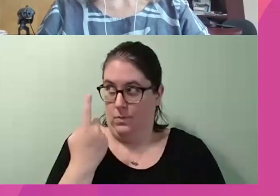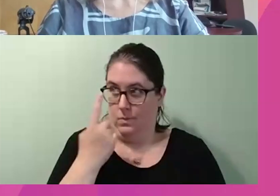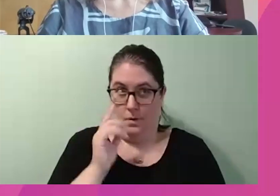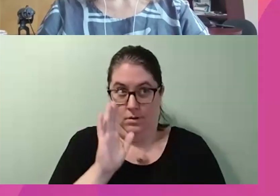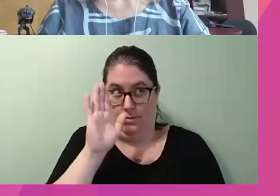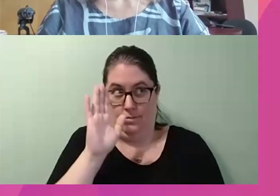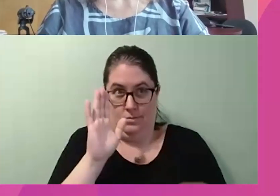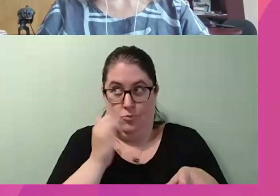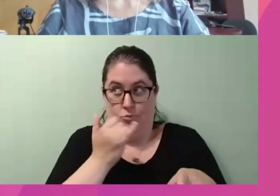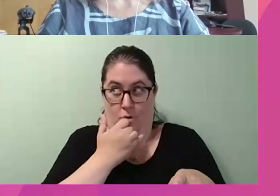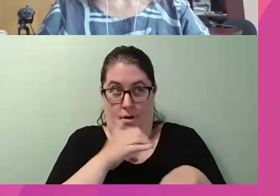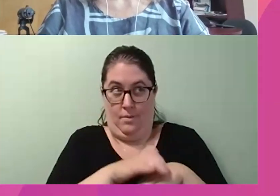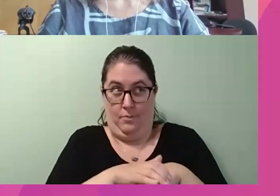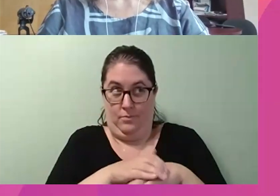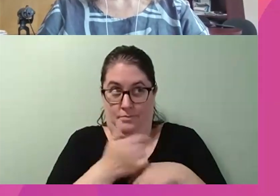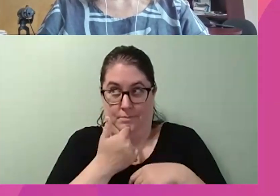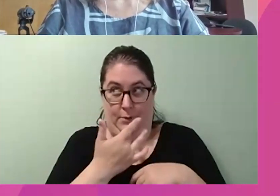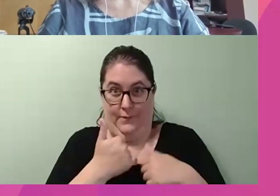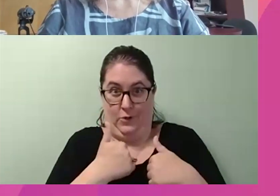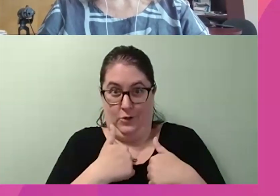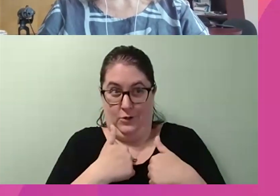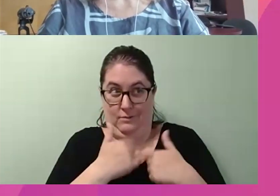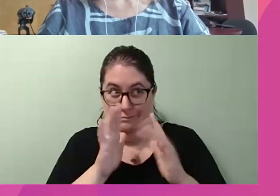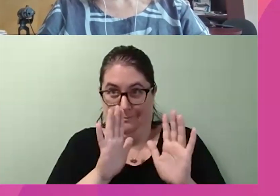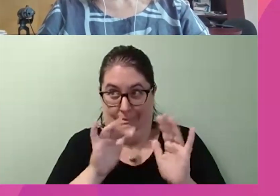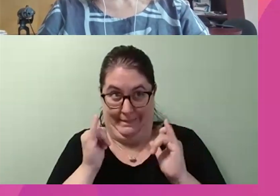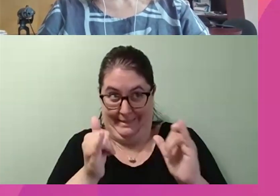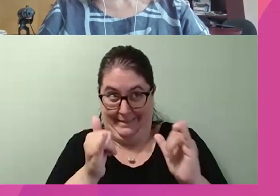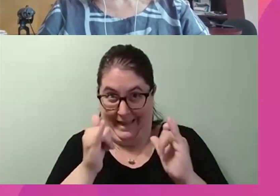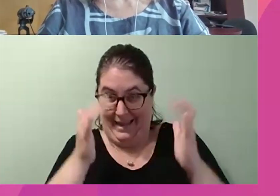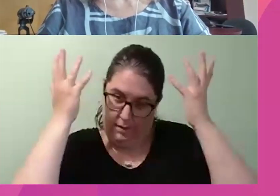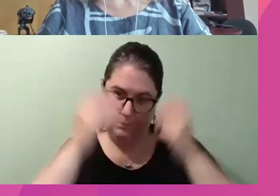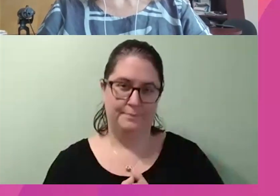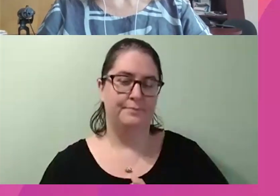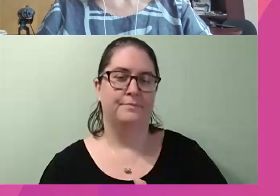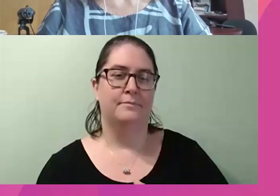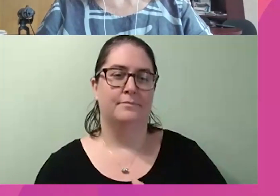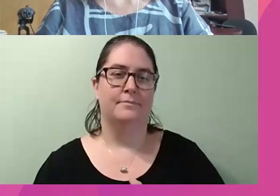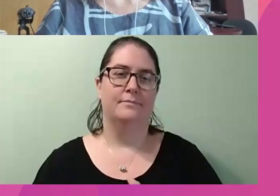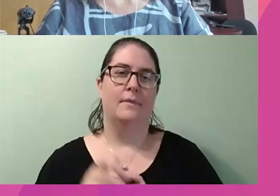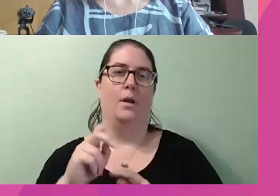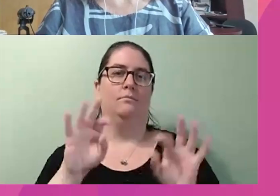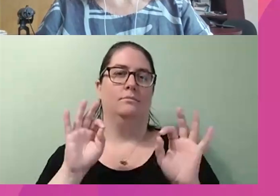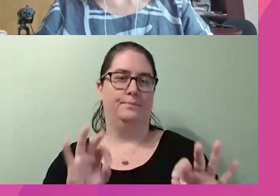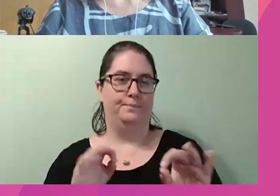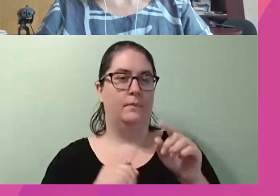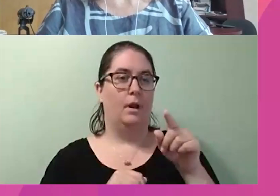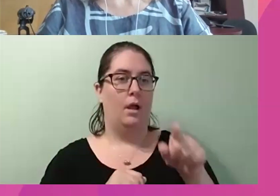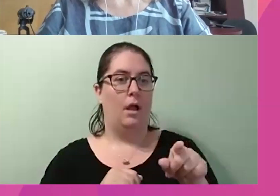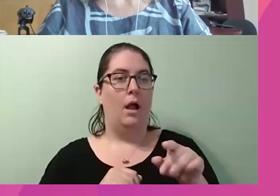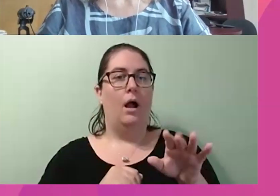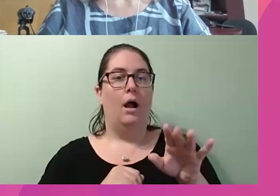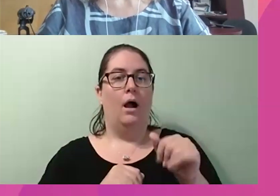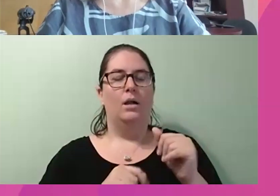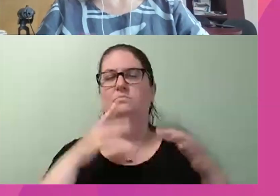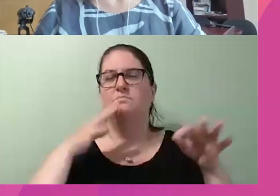it in the language I want, I'm sure other people are having a similar challenge. So, okay. So we'll give you a little bit